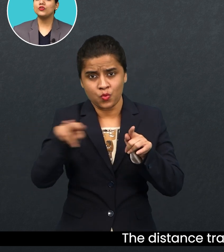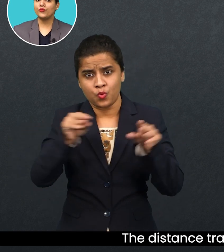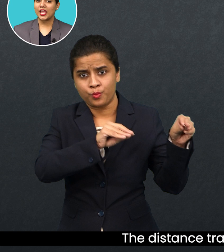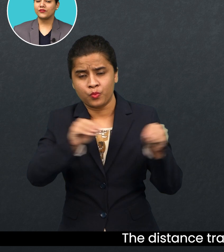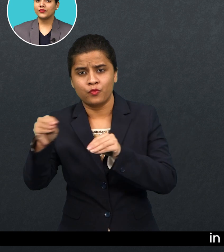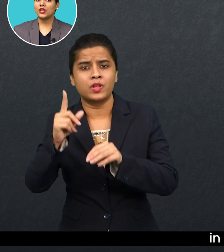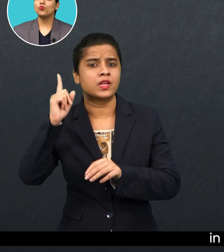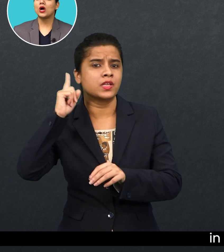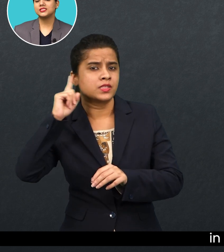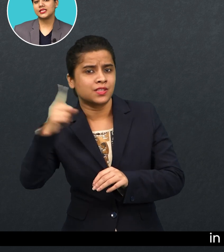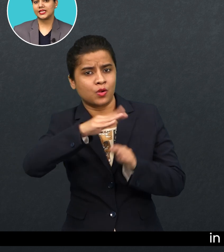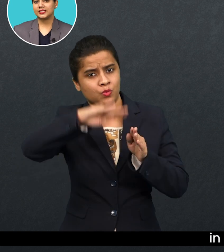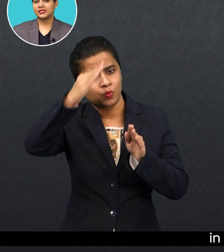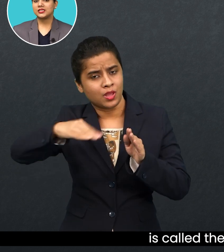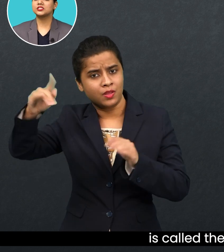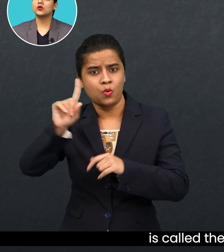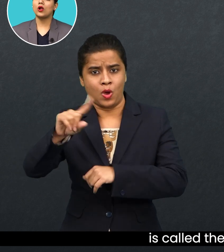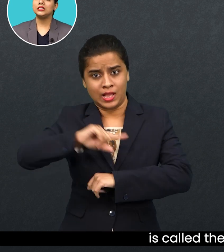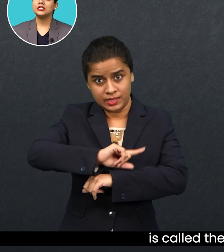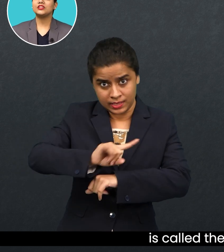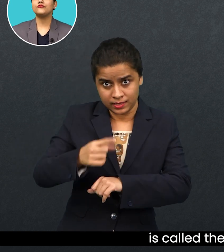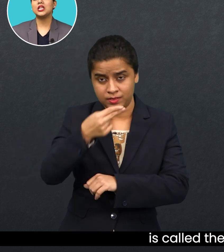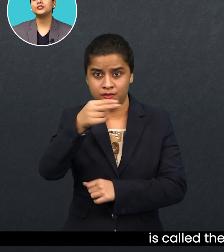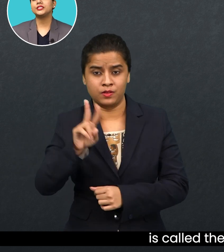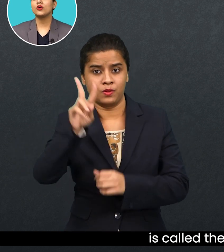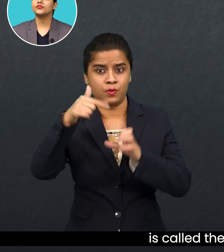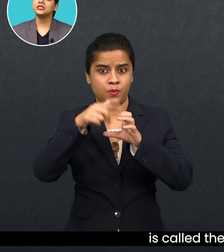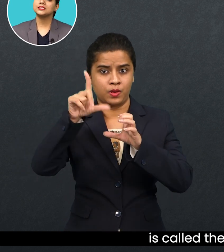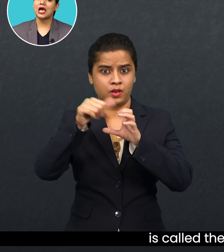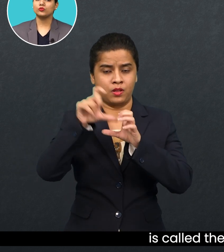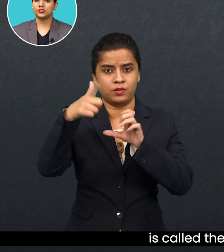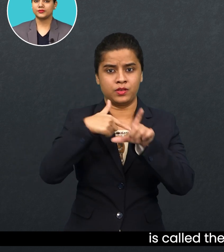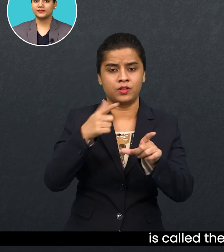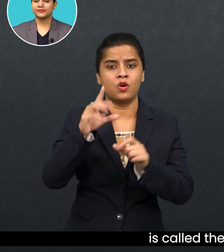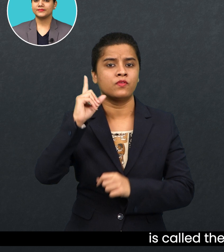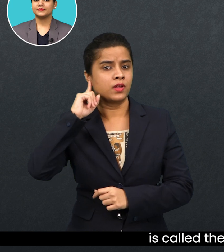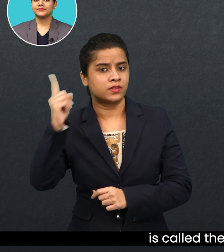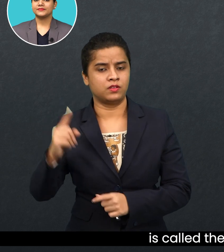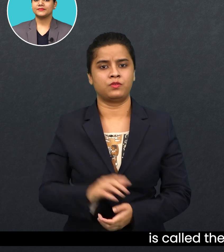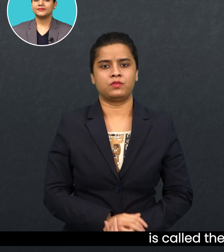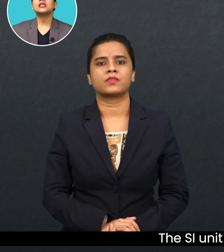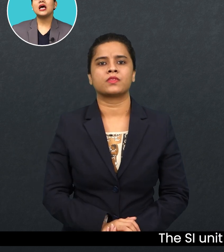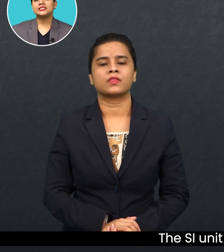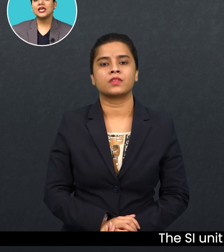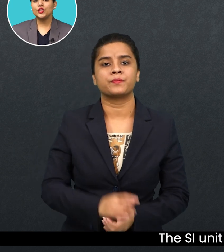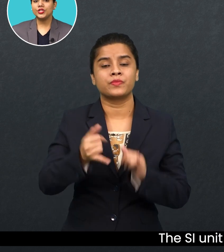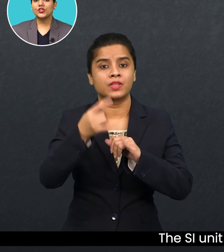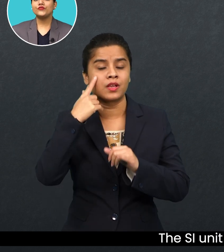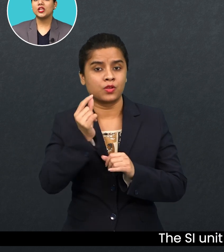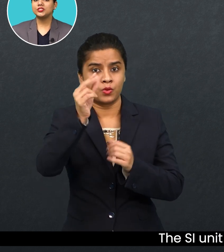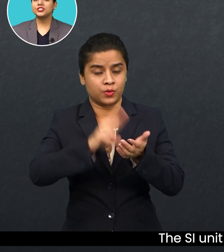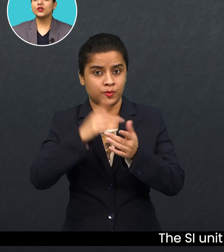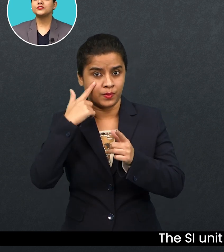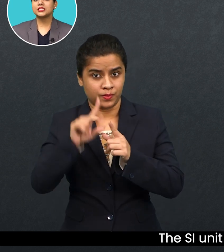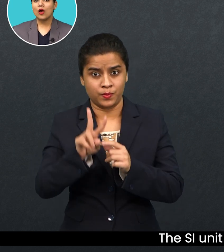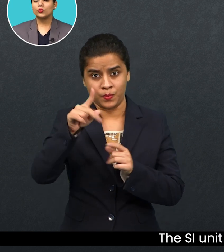the sound wave in one second is called the velocity of the sound. The SI unit